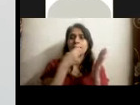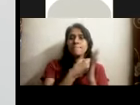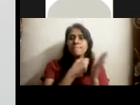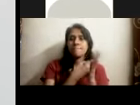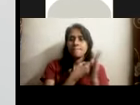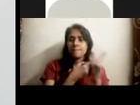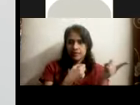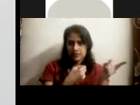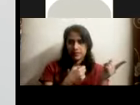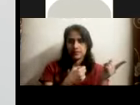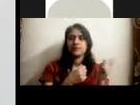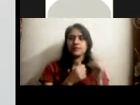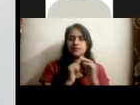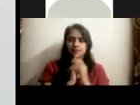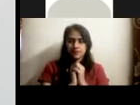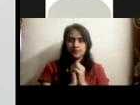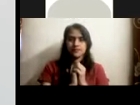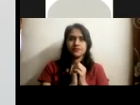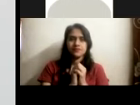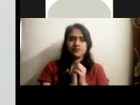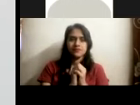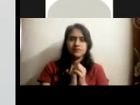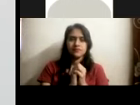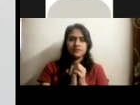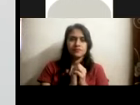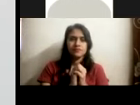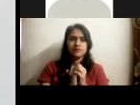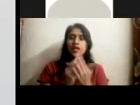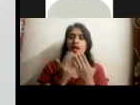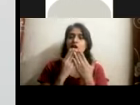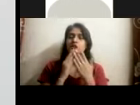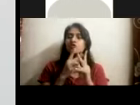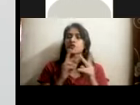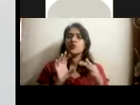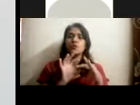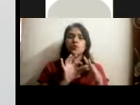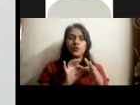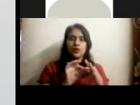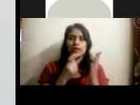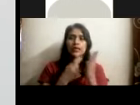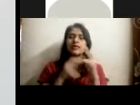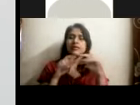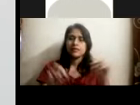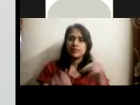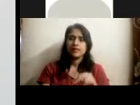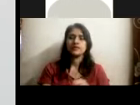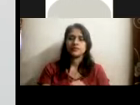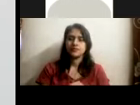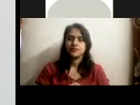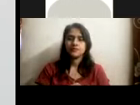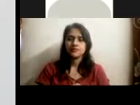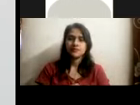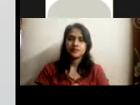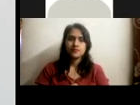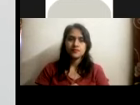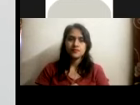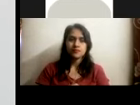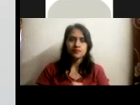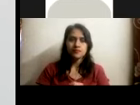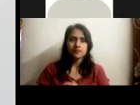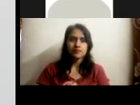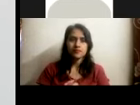it has practical application, so to say, then it comes under the applied research category. Again, a research